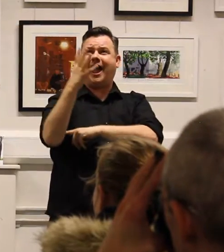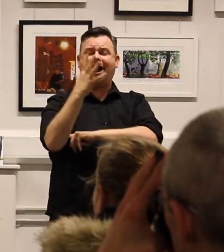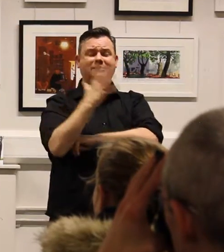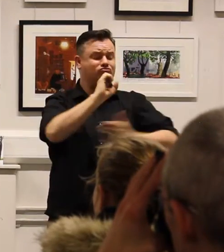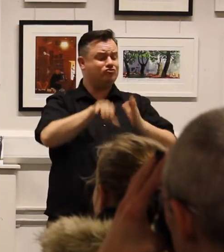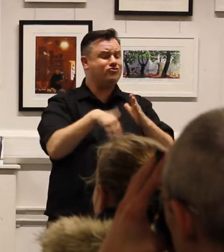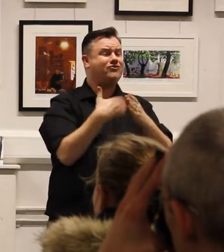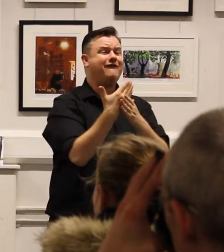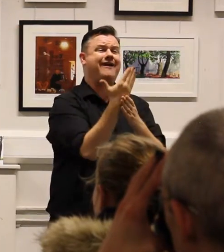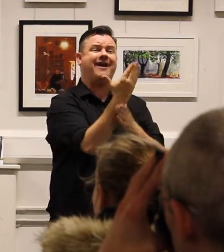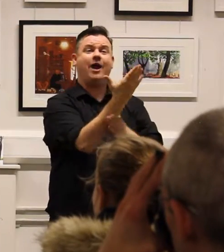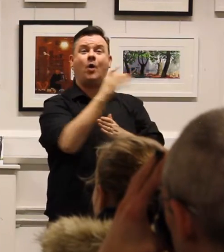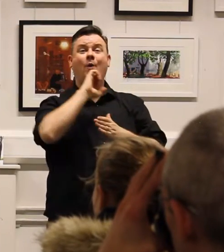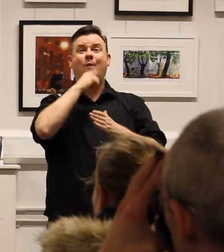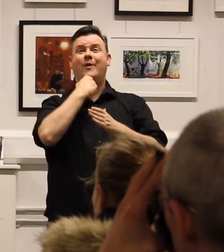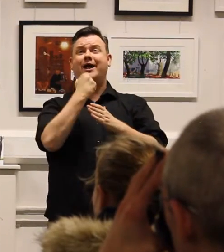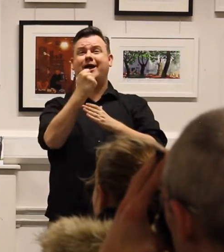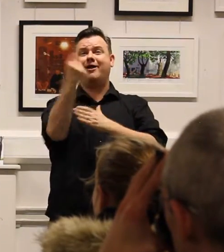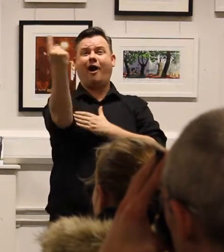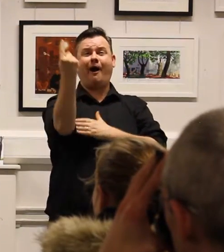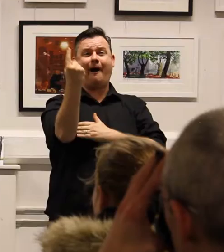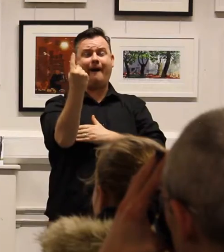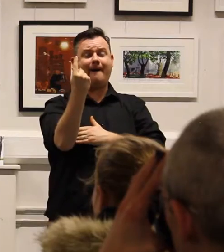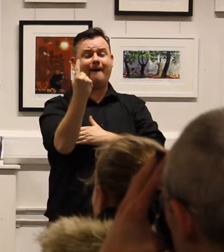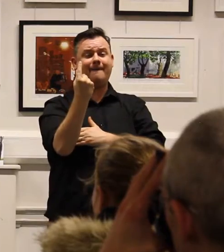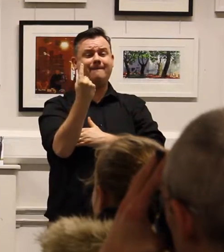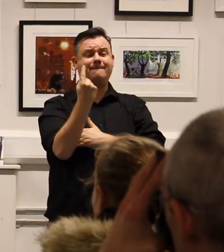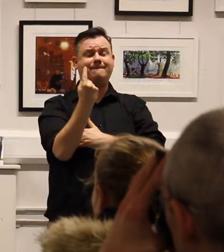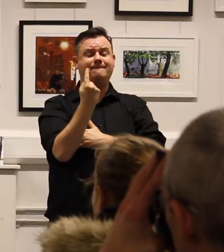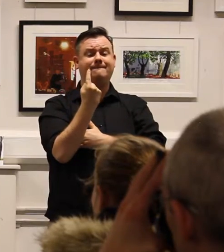Spring will soon be within